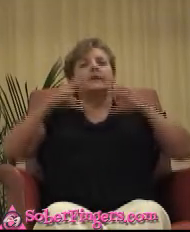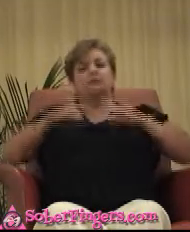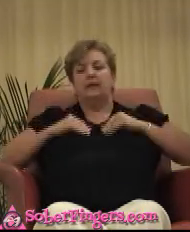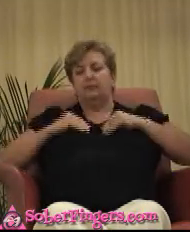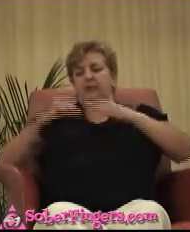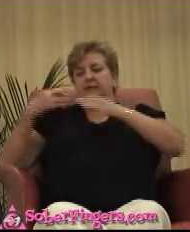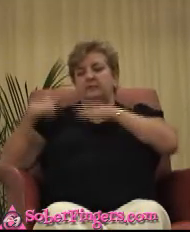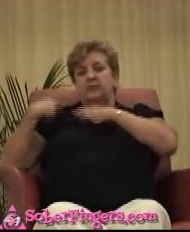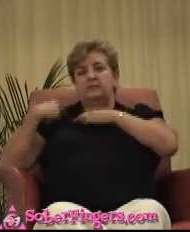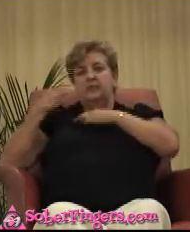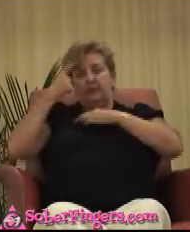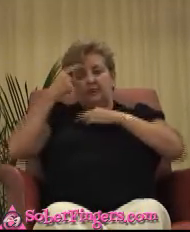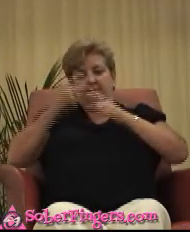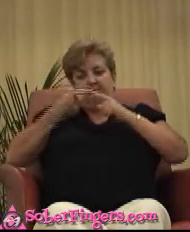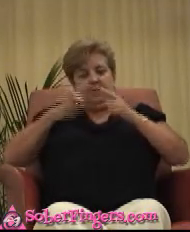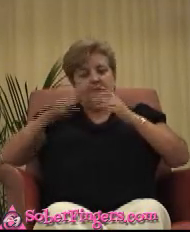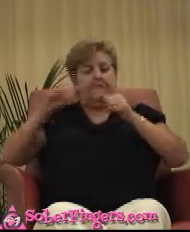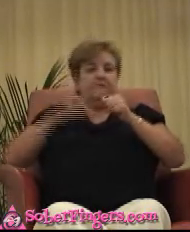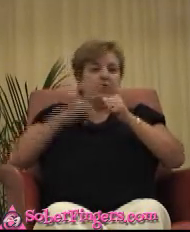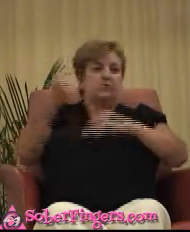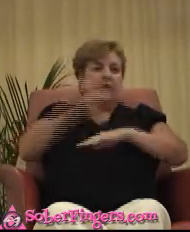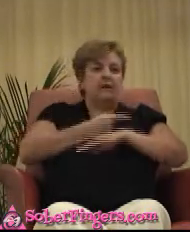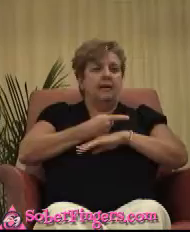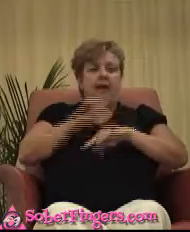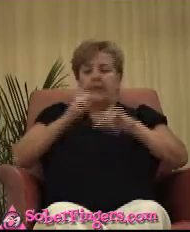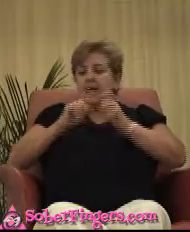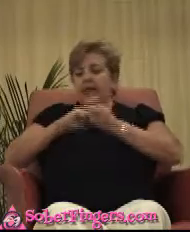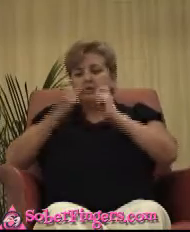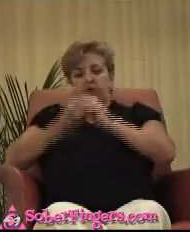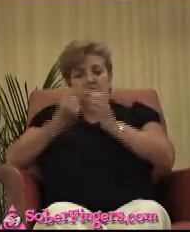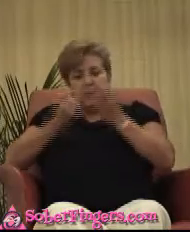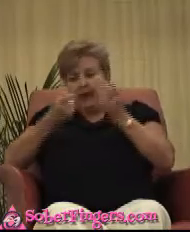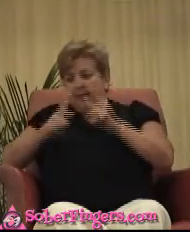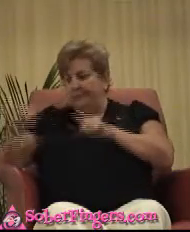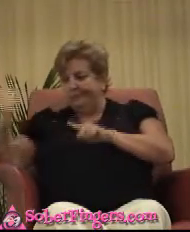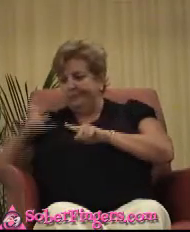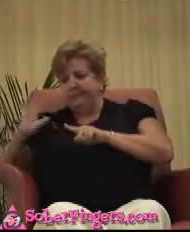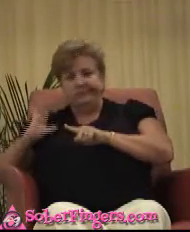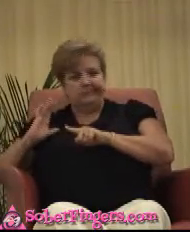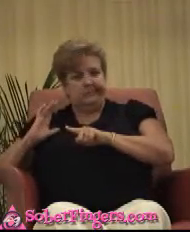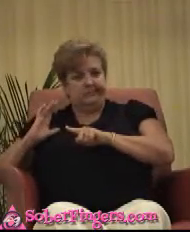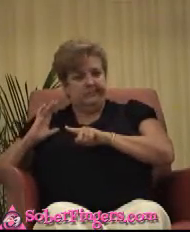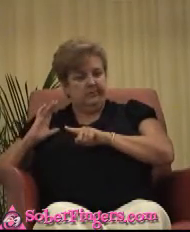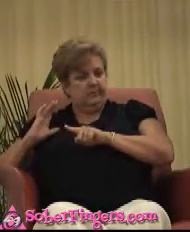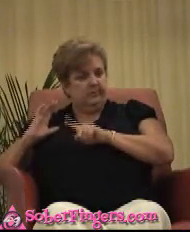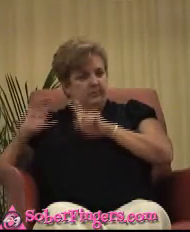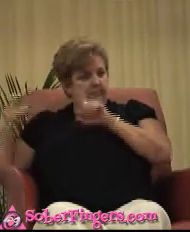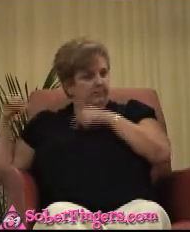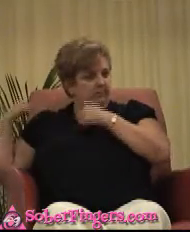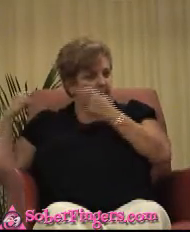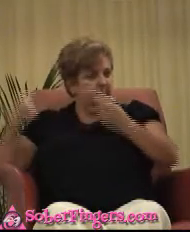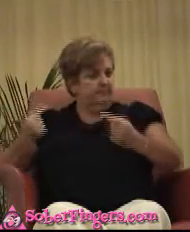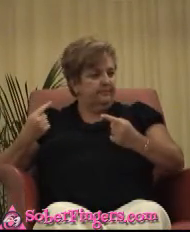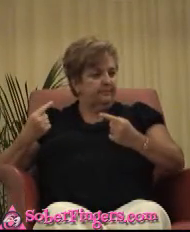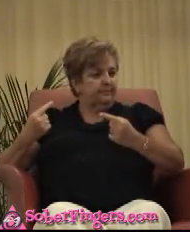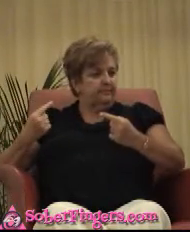from day one. Now, I couldn't change what had happened yesterday, much less what had happened a few months before. And to everybody's